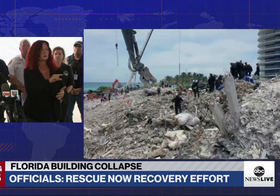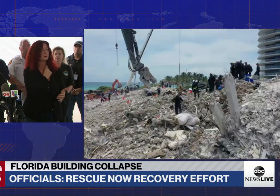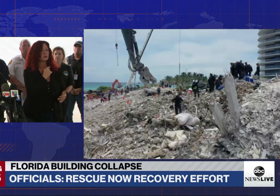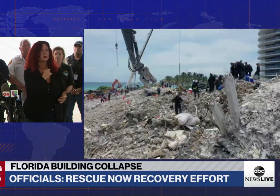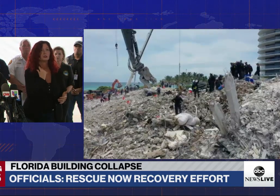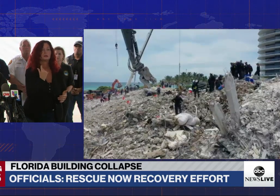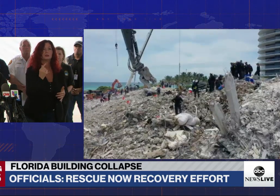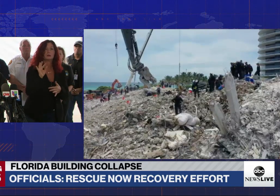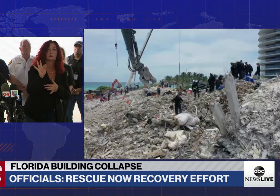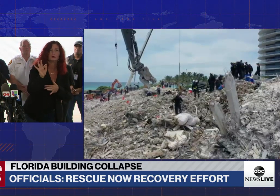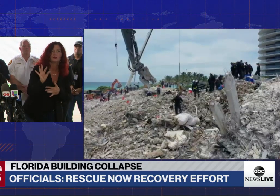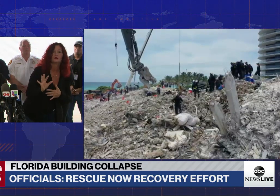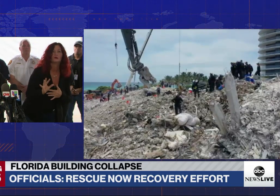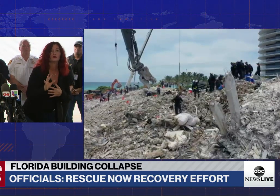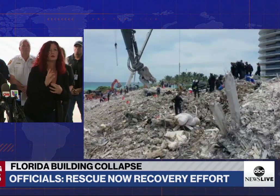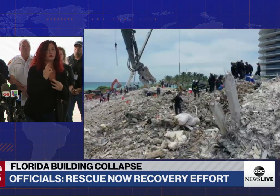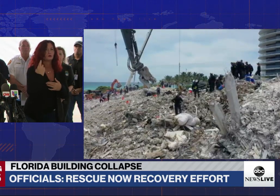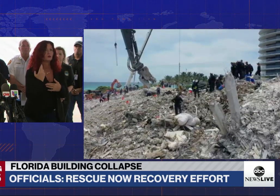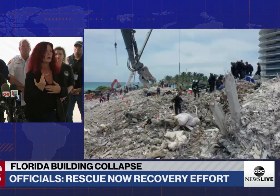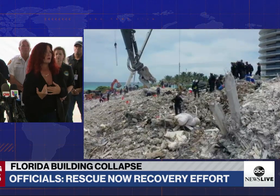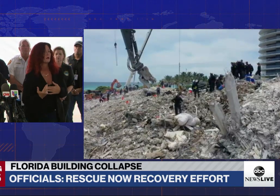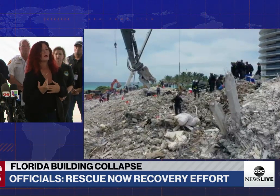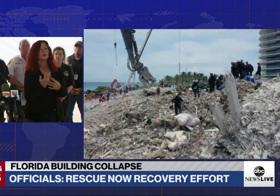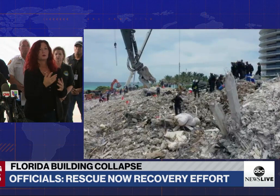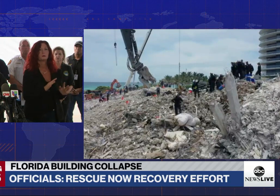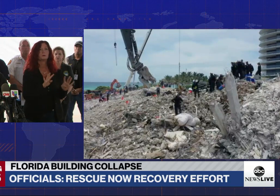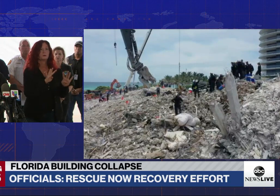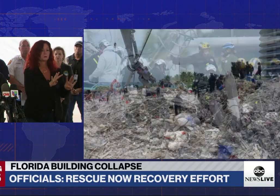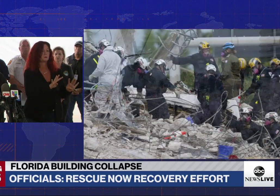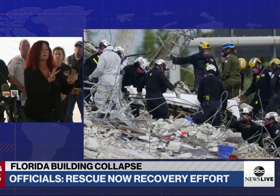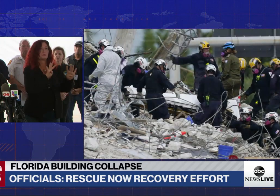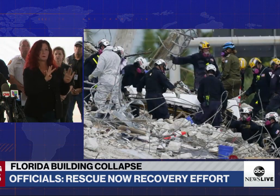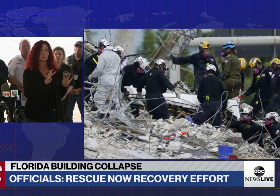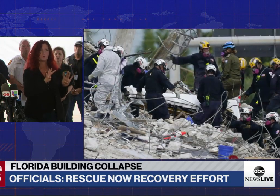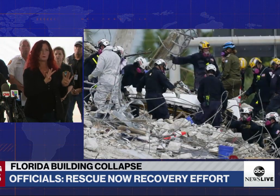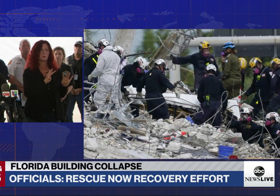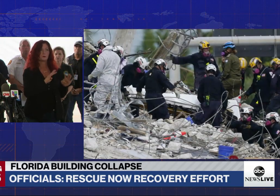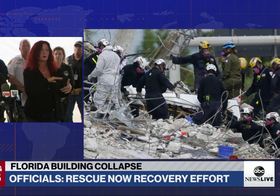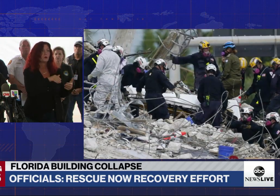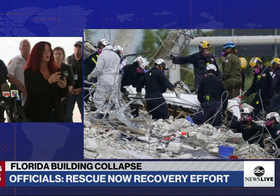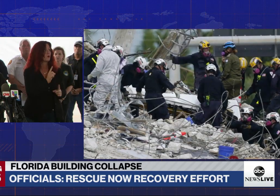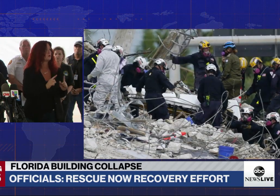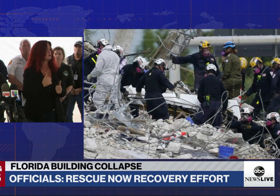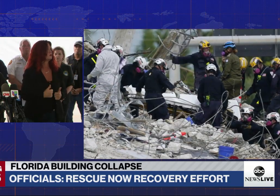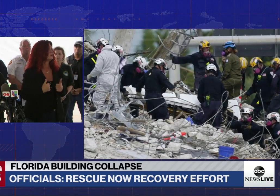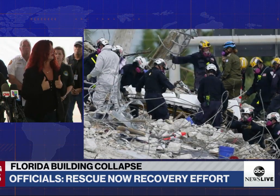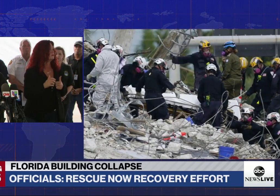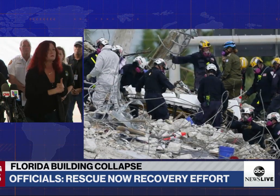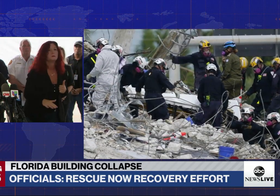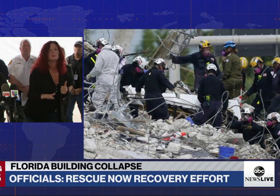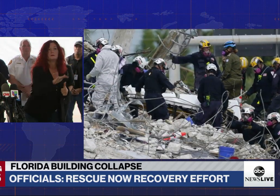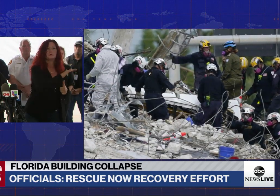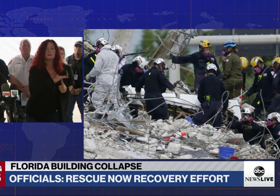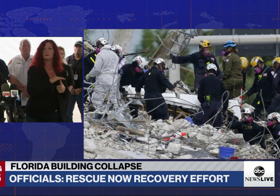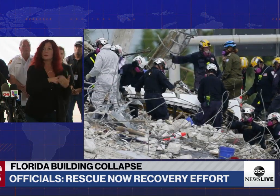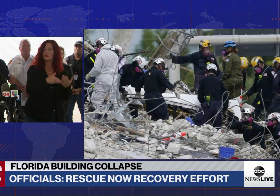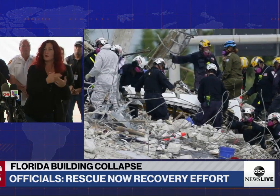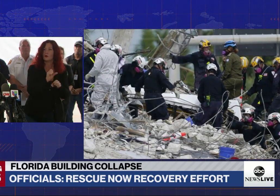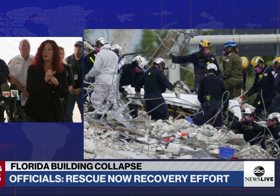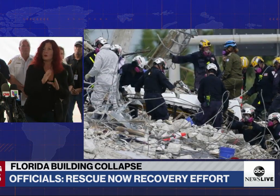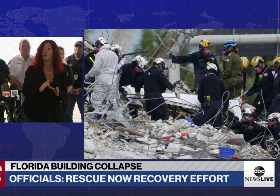ceremony, not as members of the media, but in your capacity as citizens, to mark this